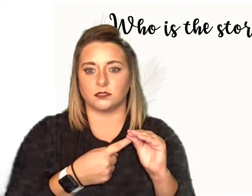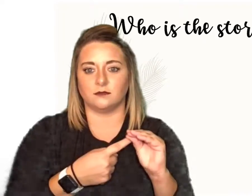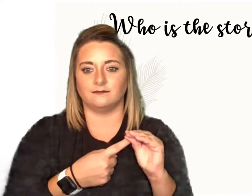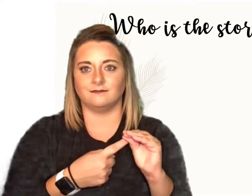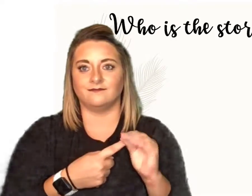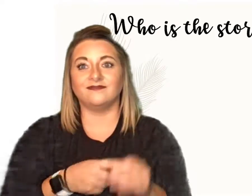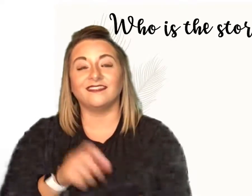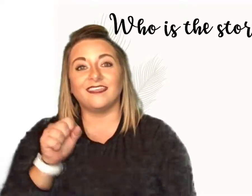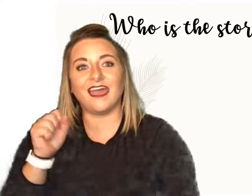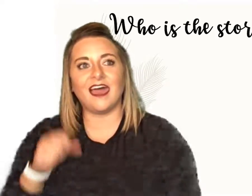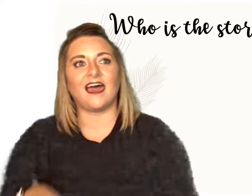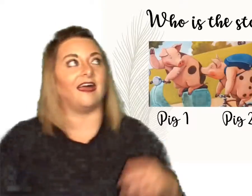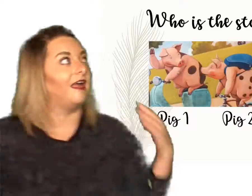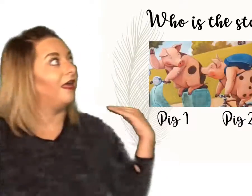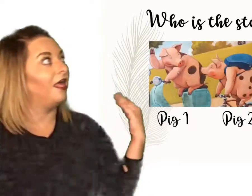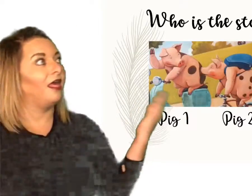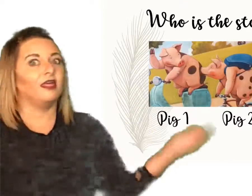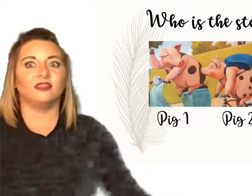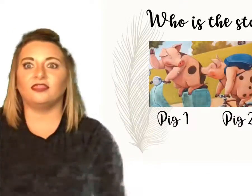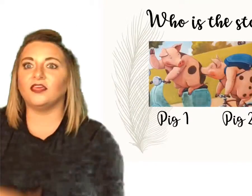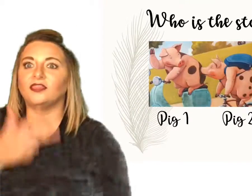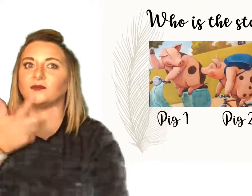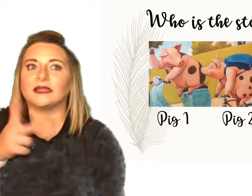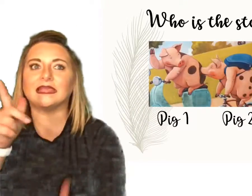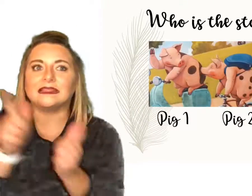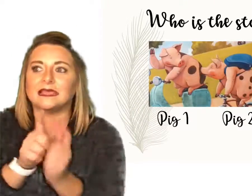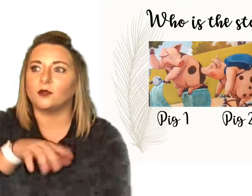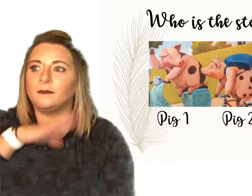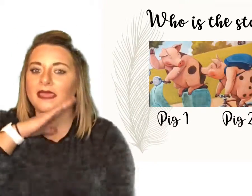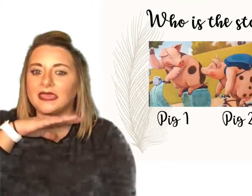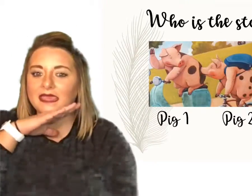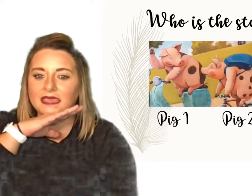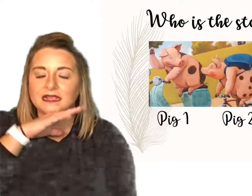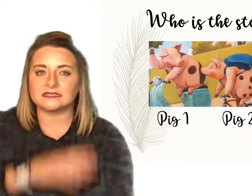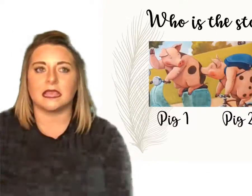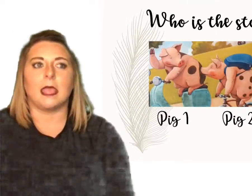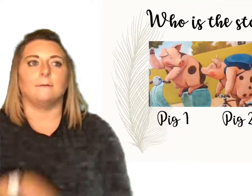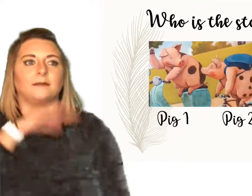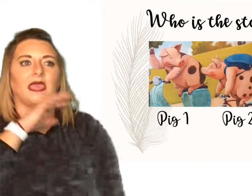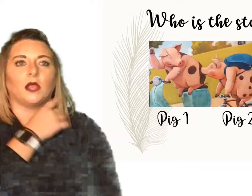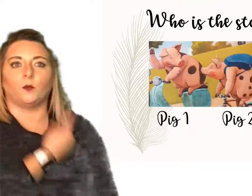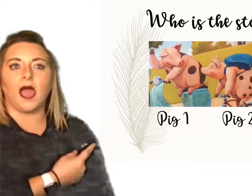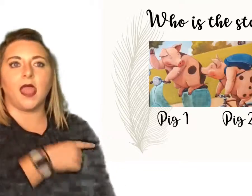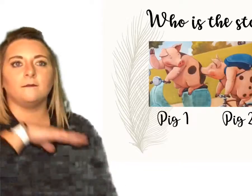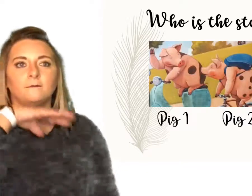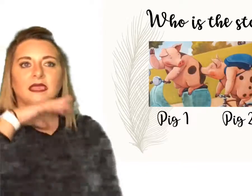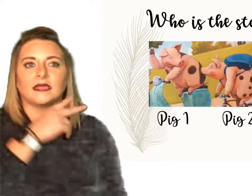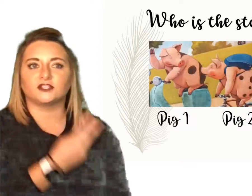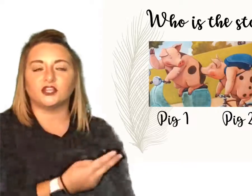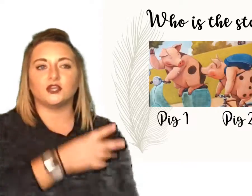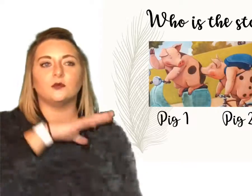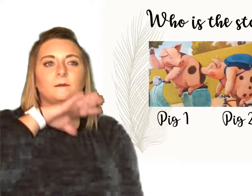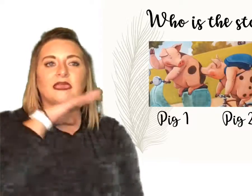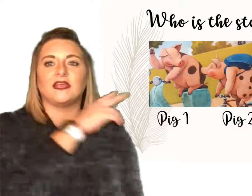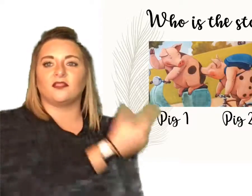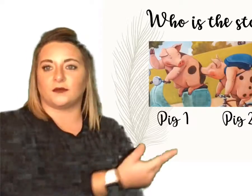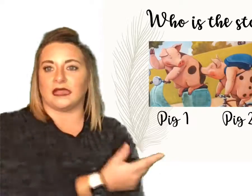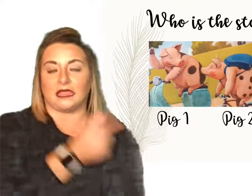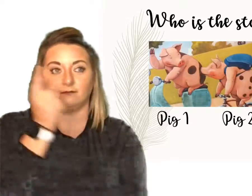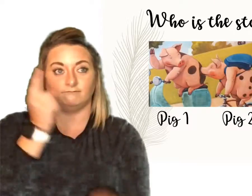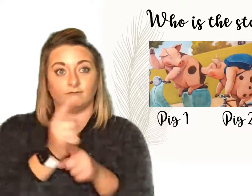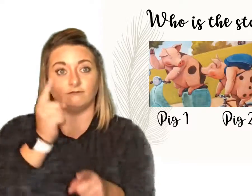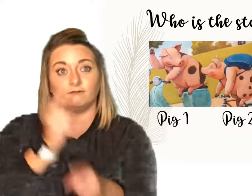about? Yeah, the Three Little Pigs. Pig 1, Pig 2,